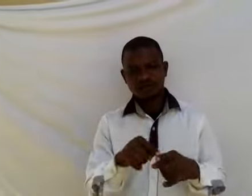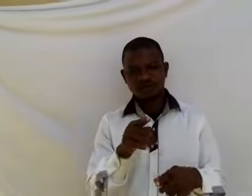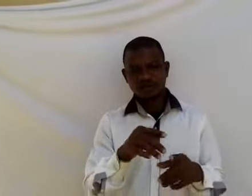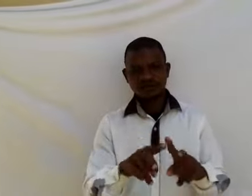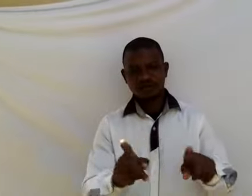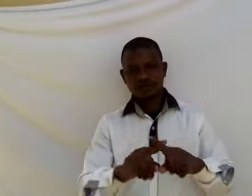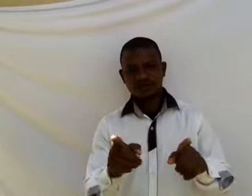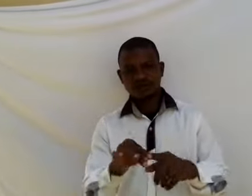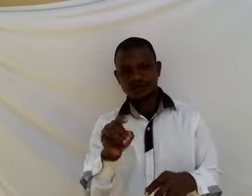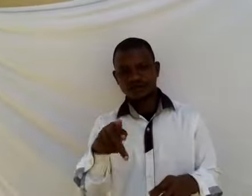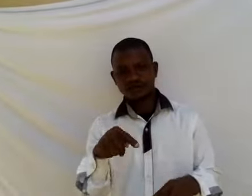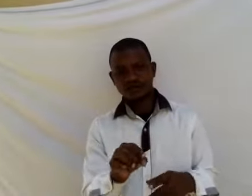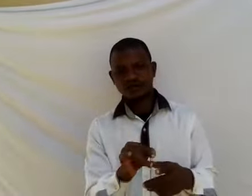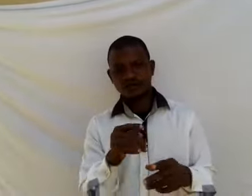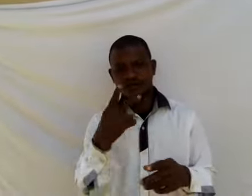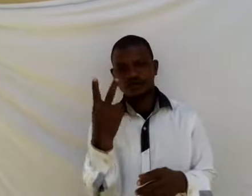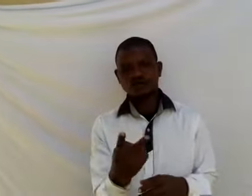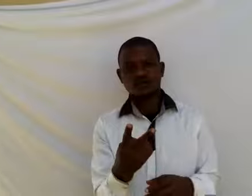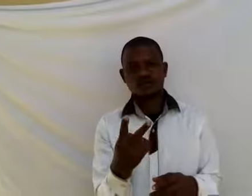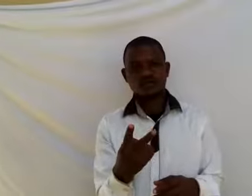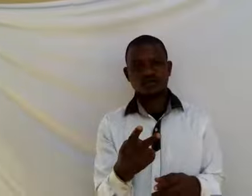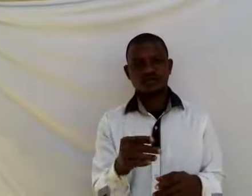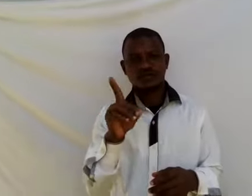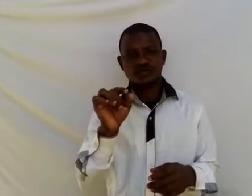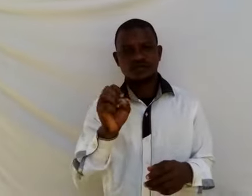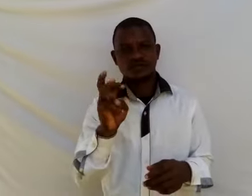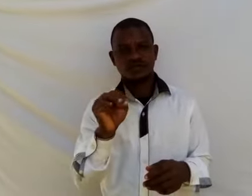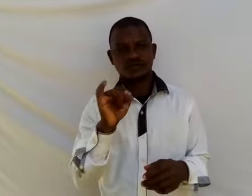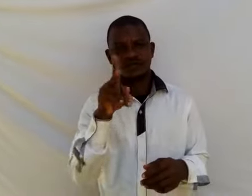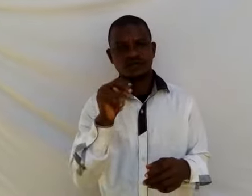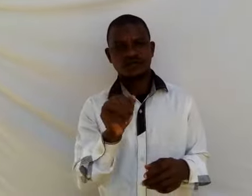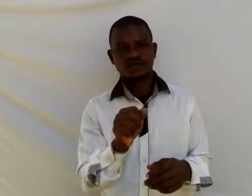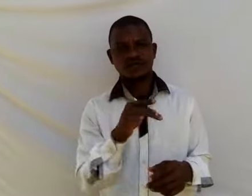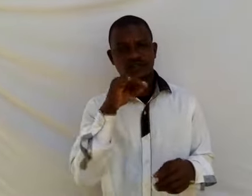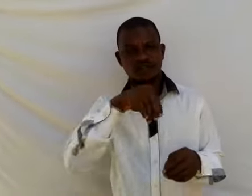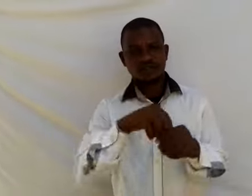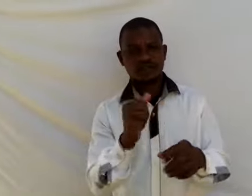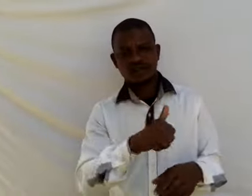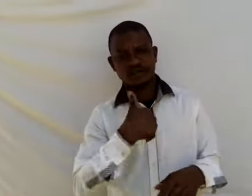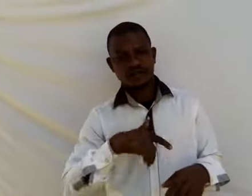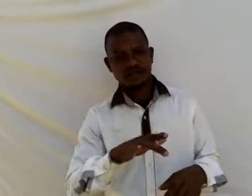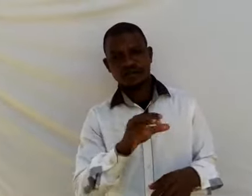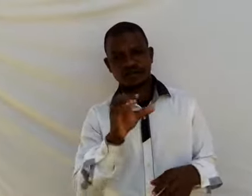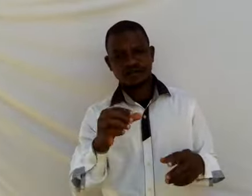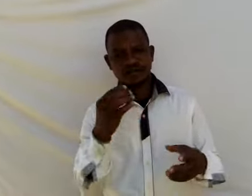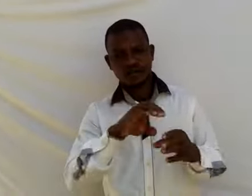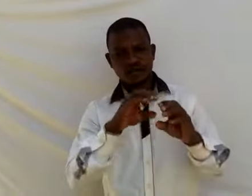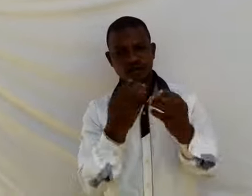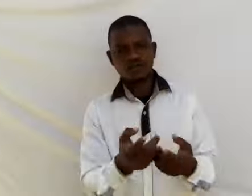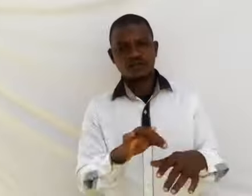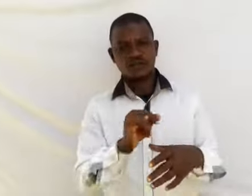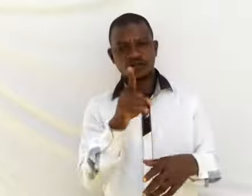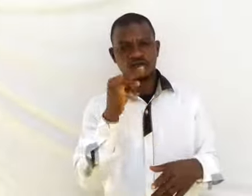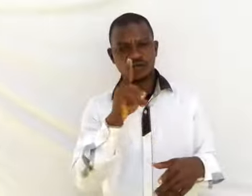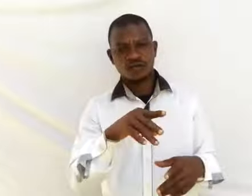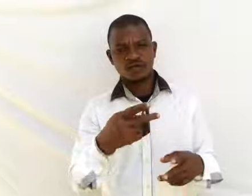populations. 2. Dominance. In any community, one or a few species